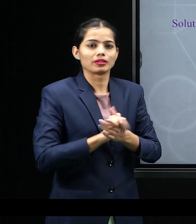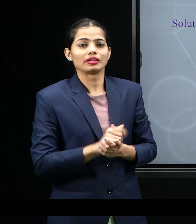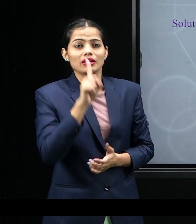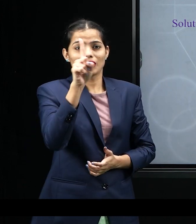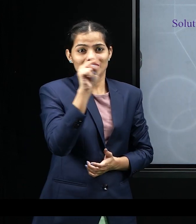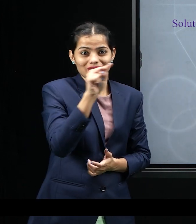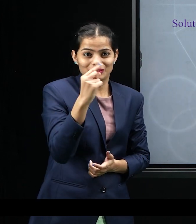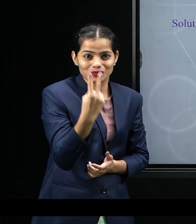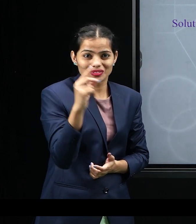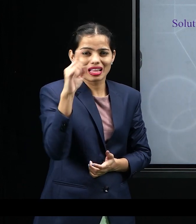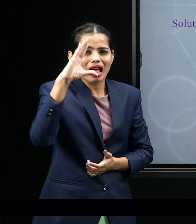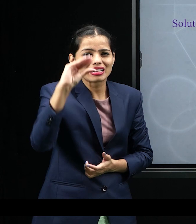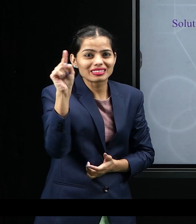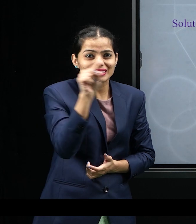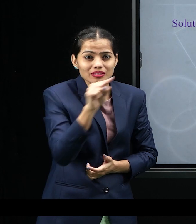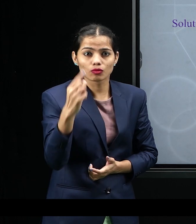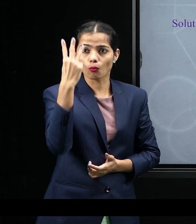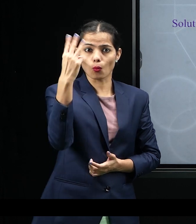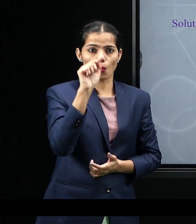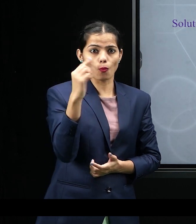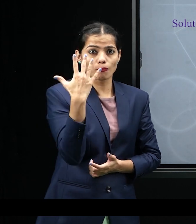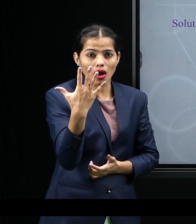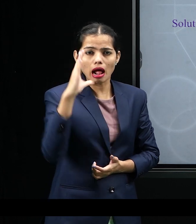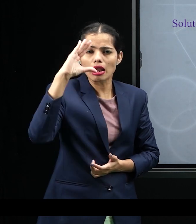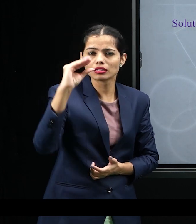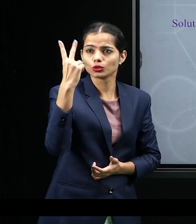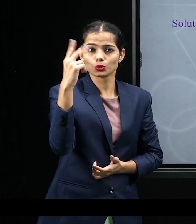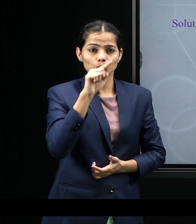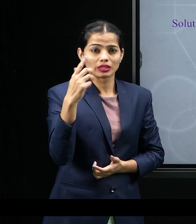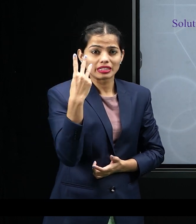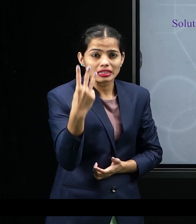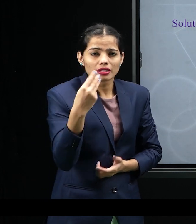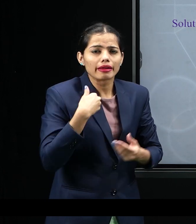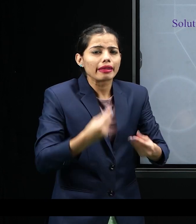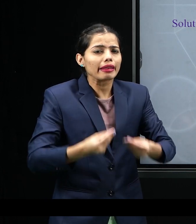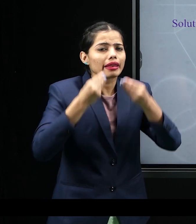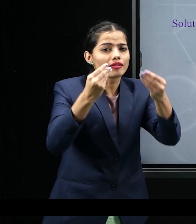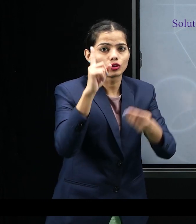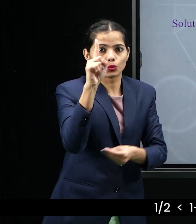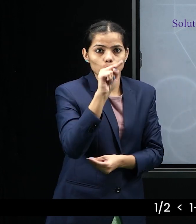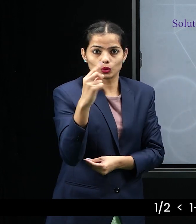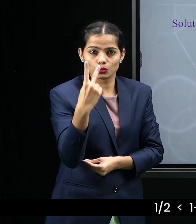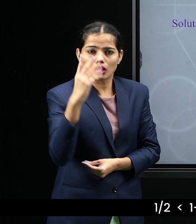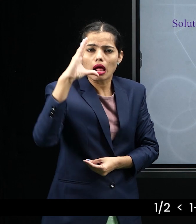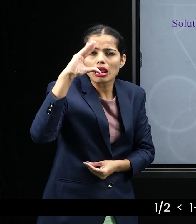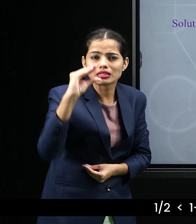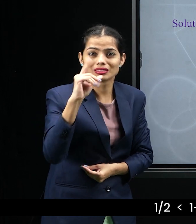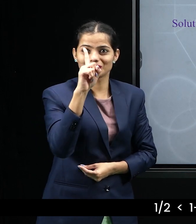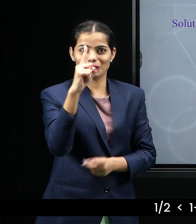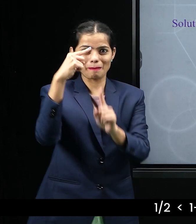1 by 2 less than 3 by 5 less than 2 by 3 gives 1 by 2 less than 1